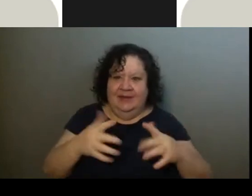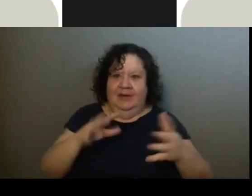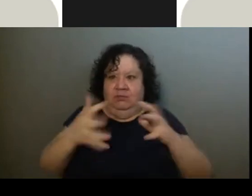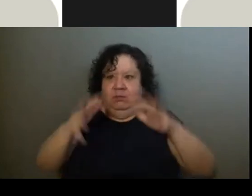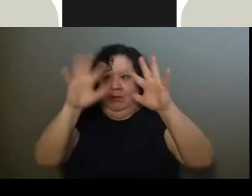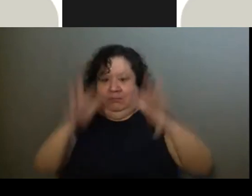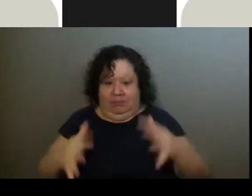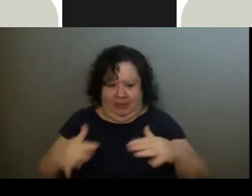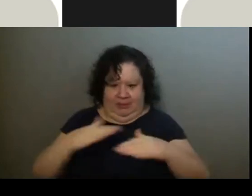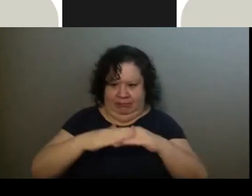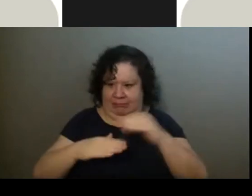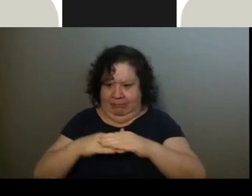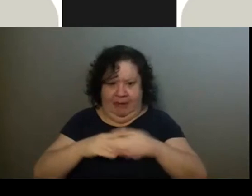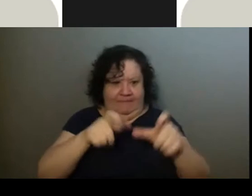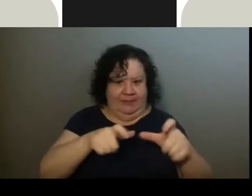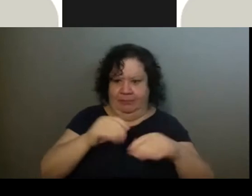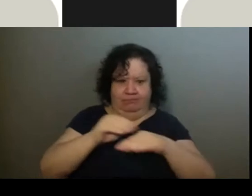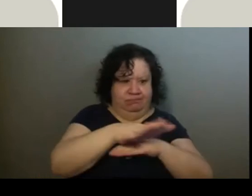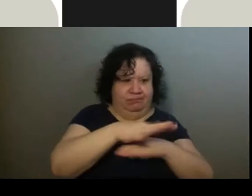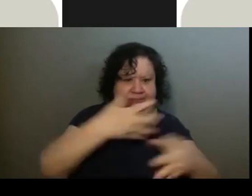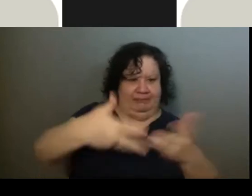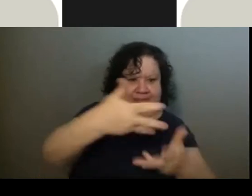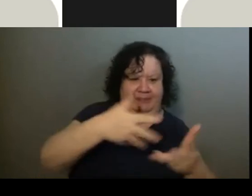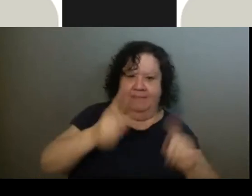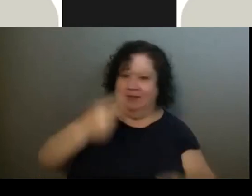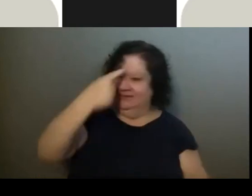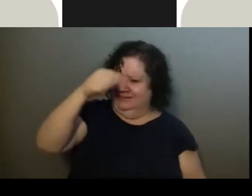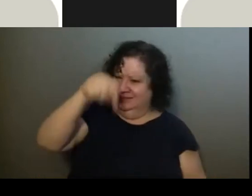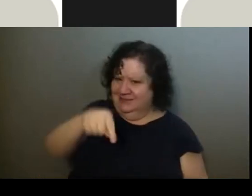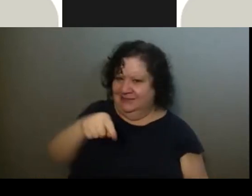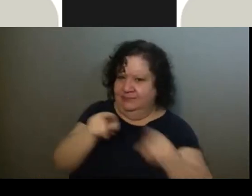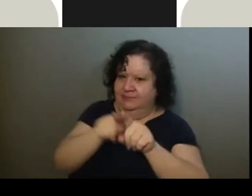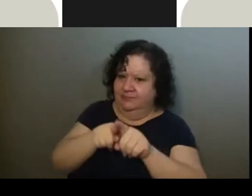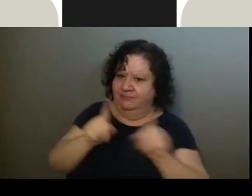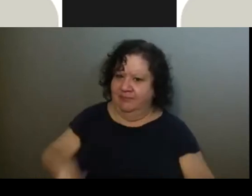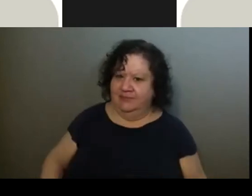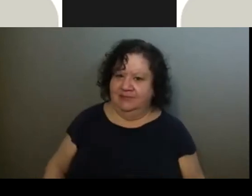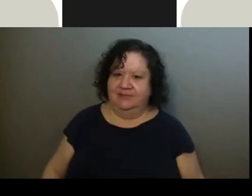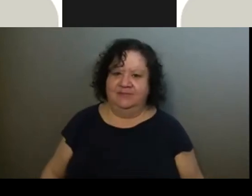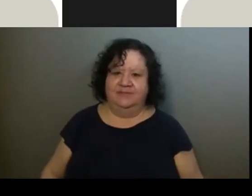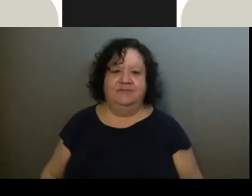much for this opportunity, and it's a great session and dialogue. Thank you so much.